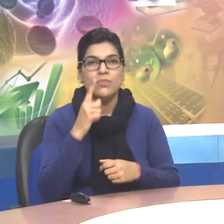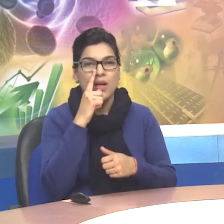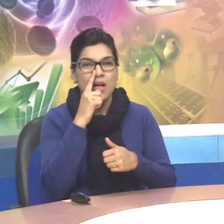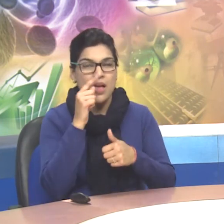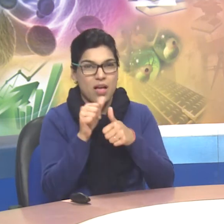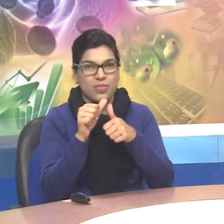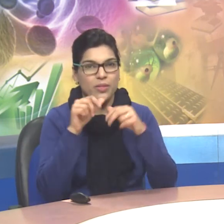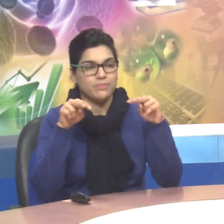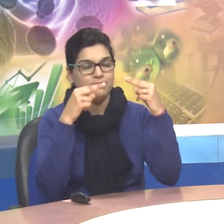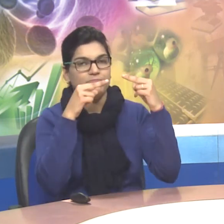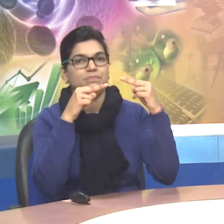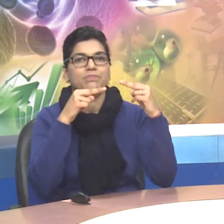I looked at Aradhna.